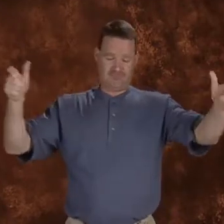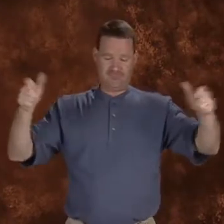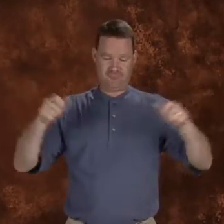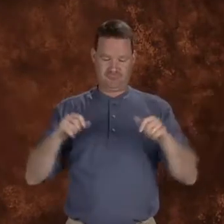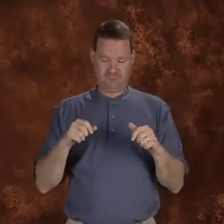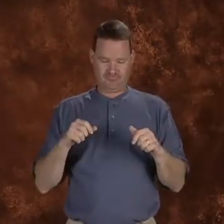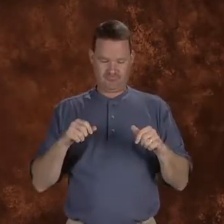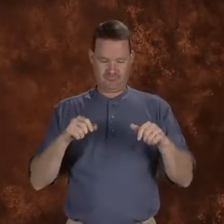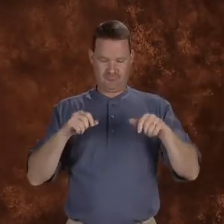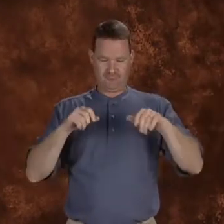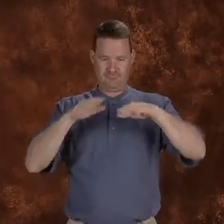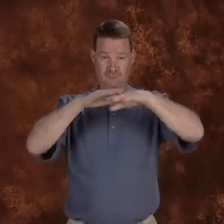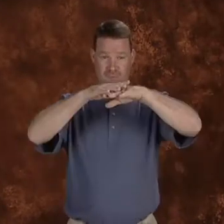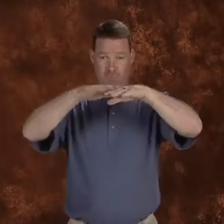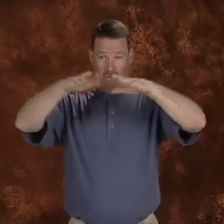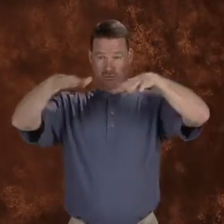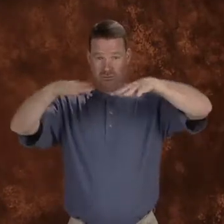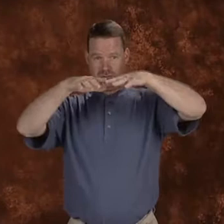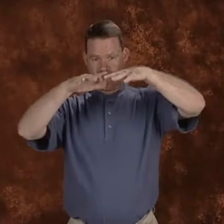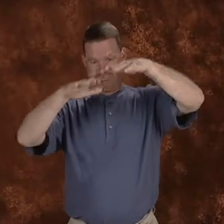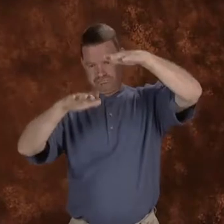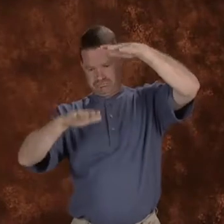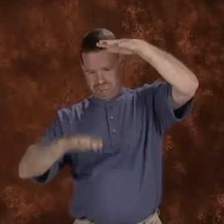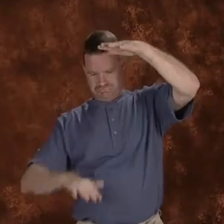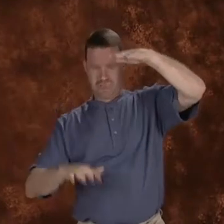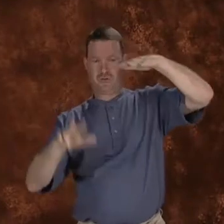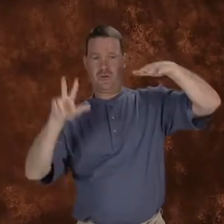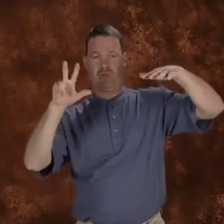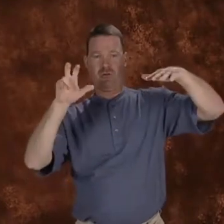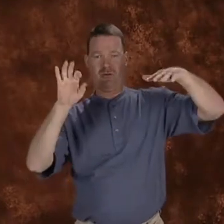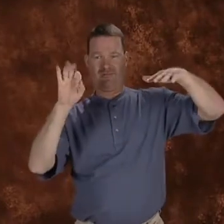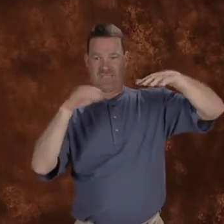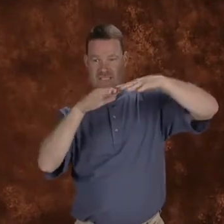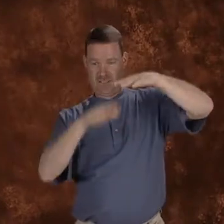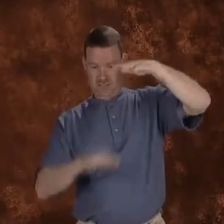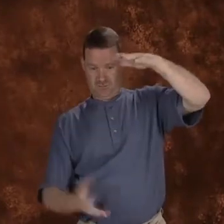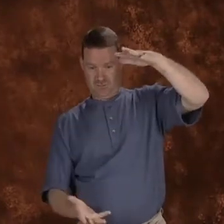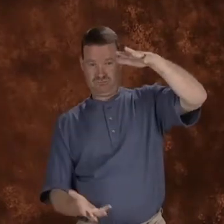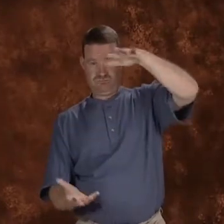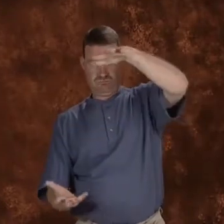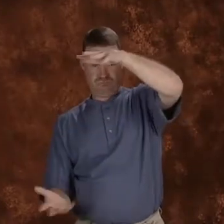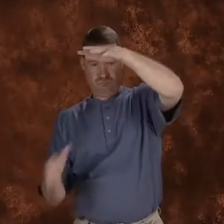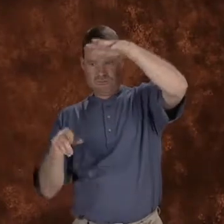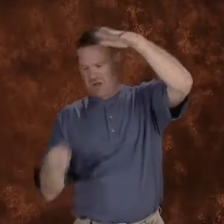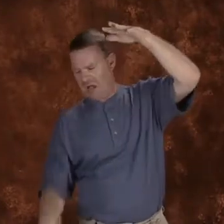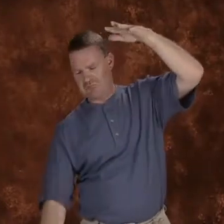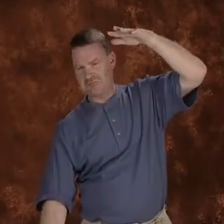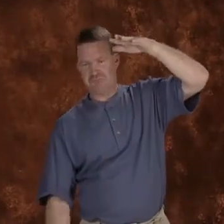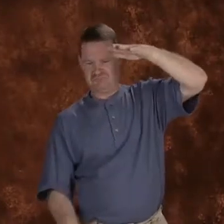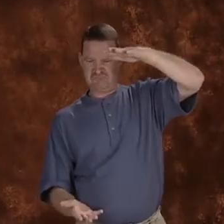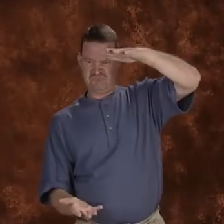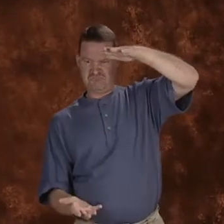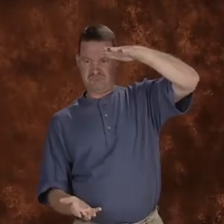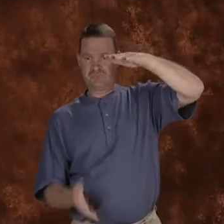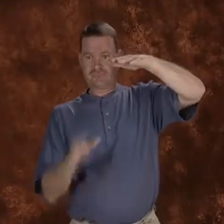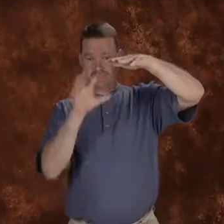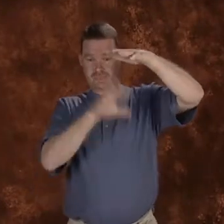Other than trees, under the ocean, it is very deep.